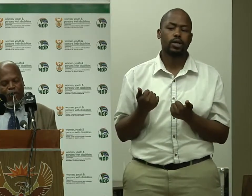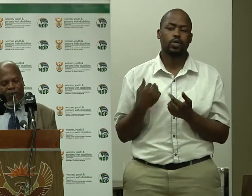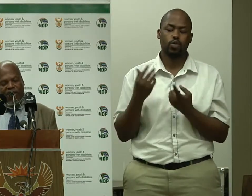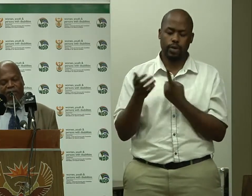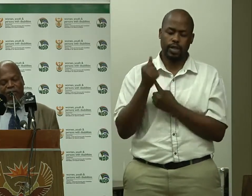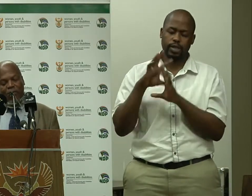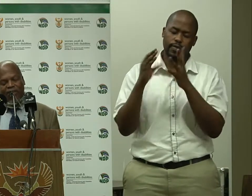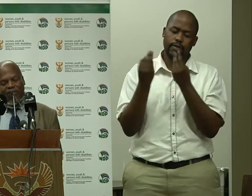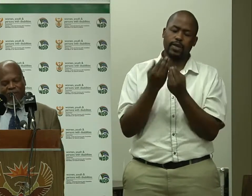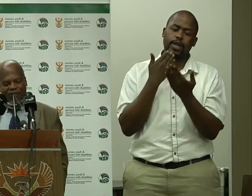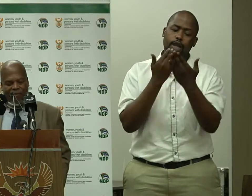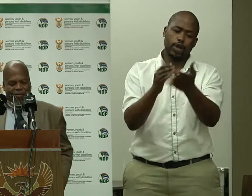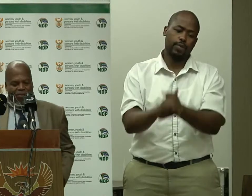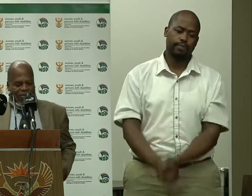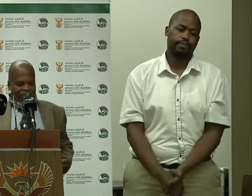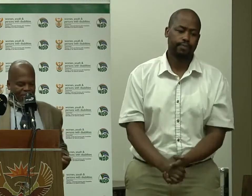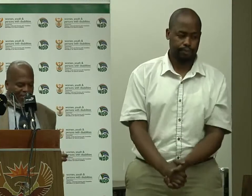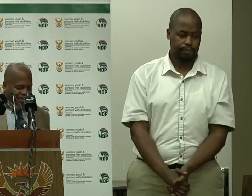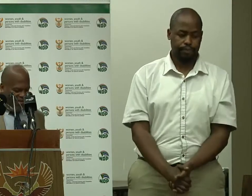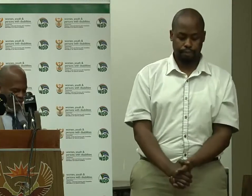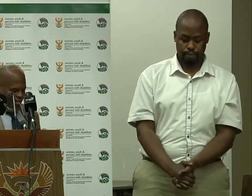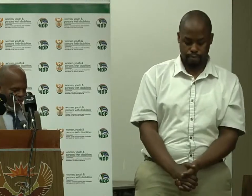to this point. Thank you very much.